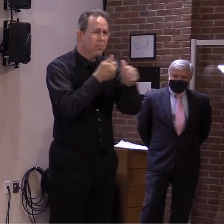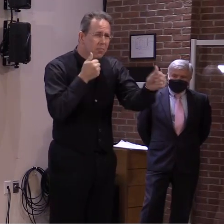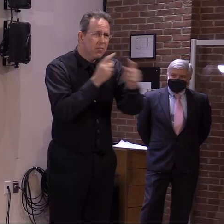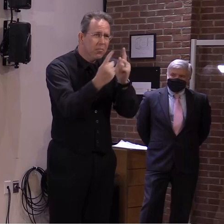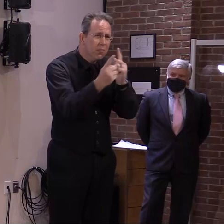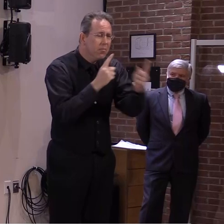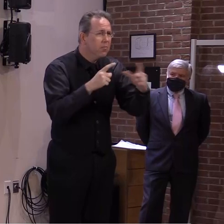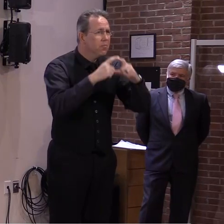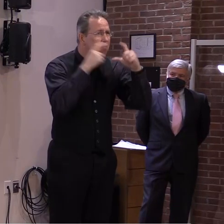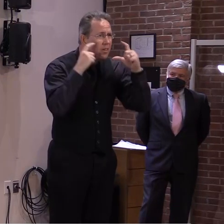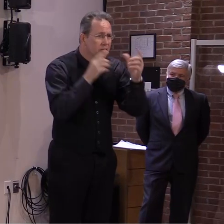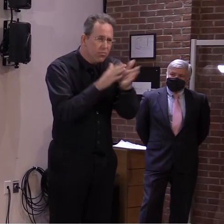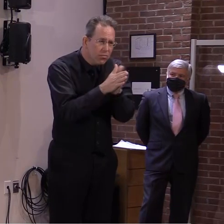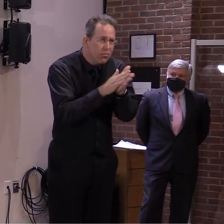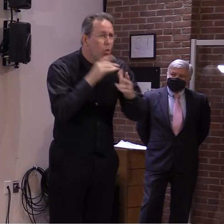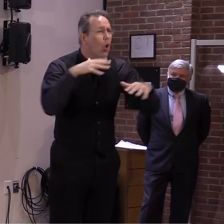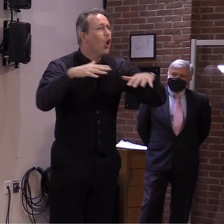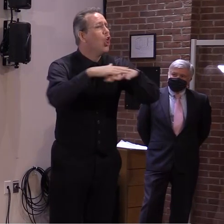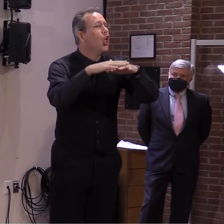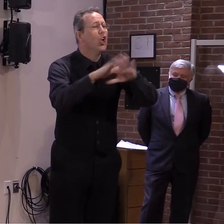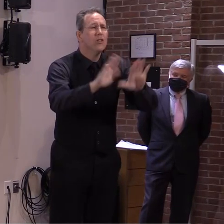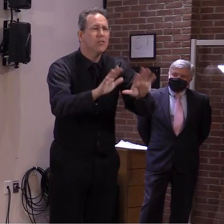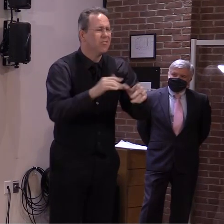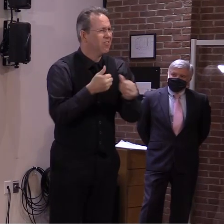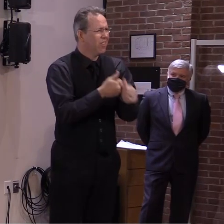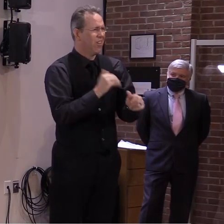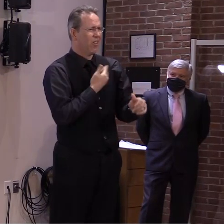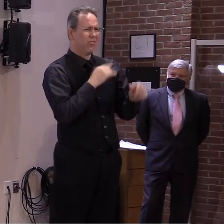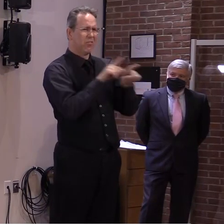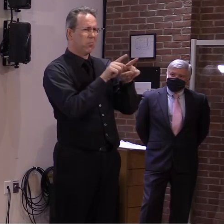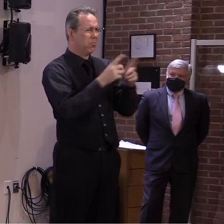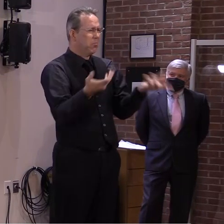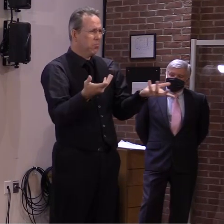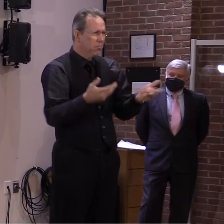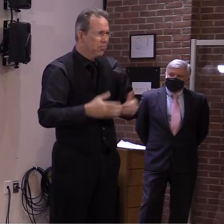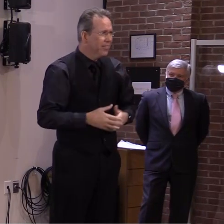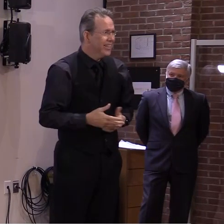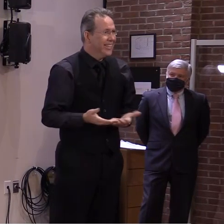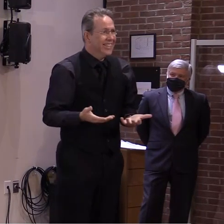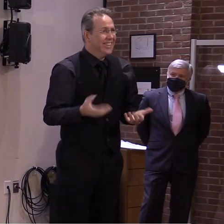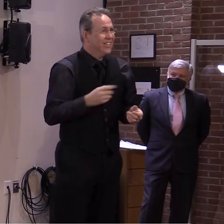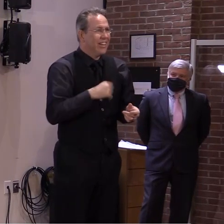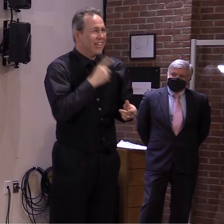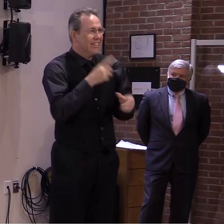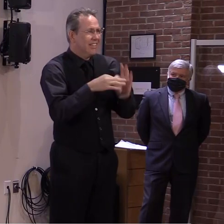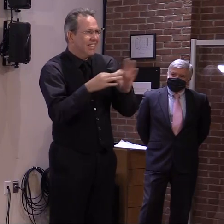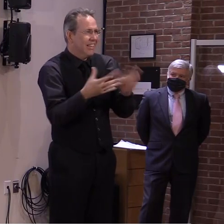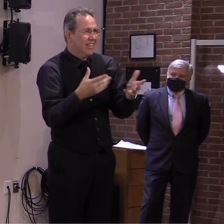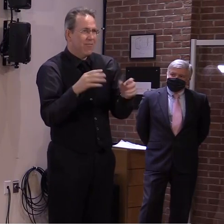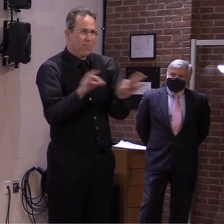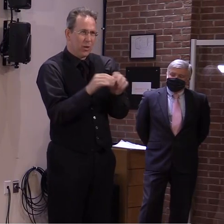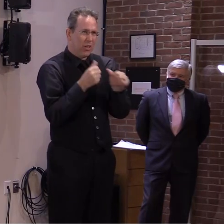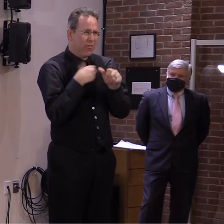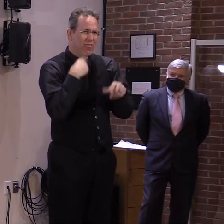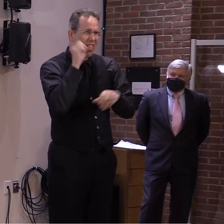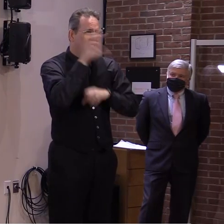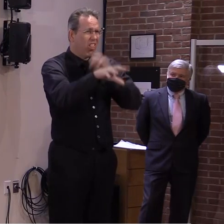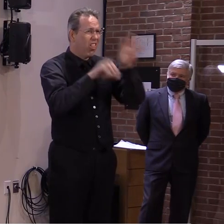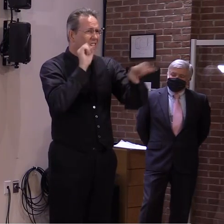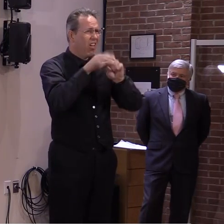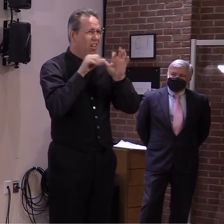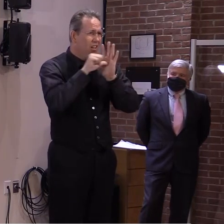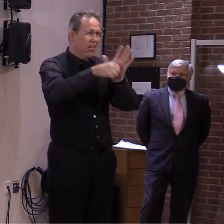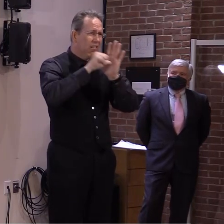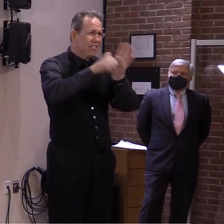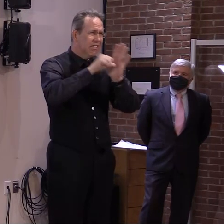but it is suspicious in some respects. So we just need to continue to do what we've been doing well over the last 12 to